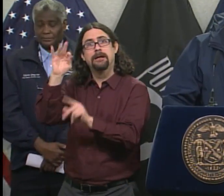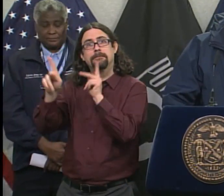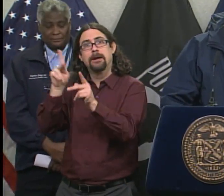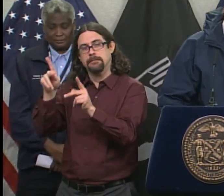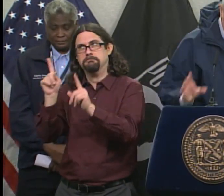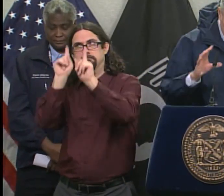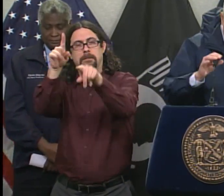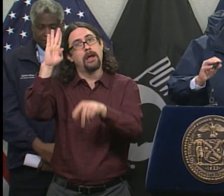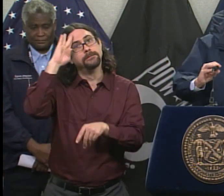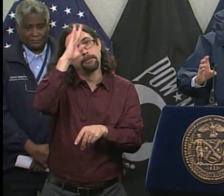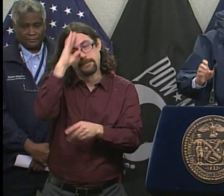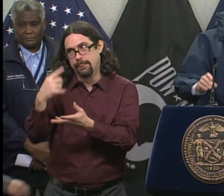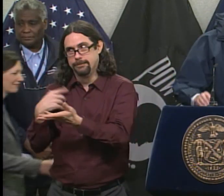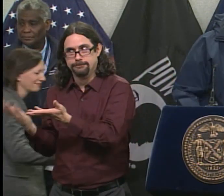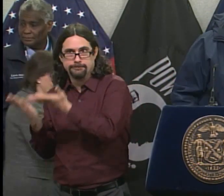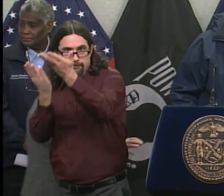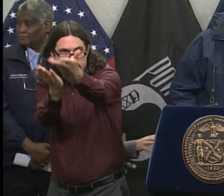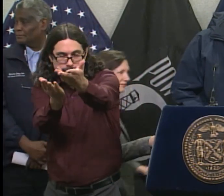Elizabeth Rose.